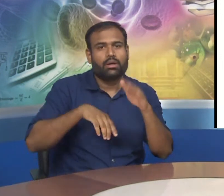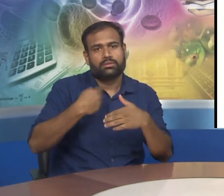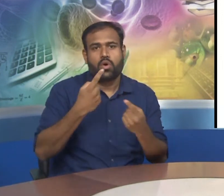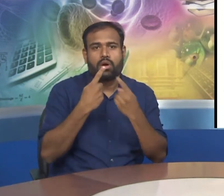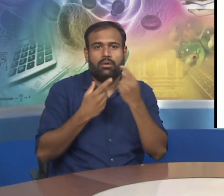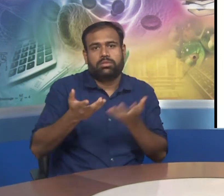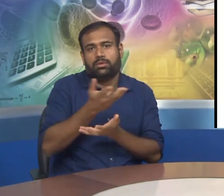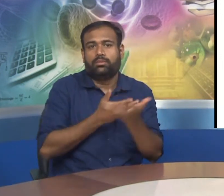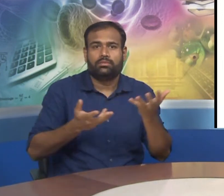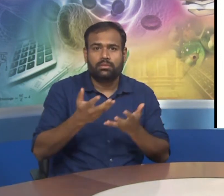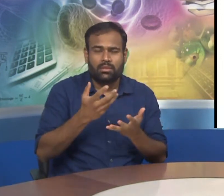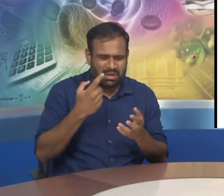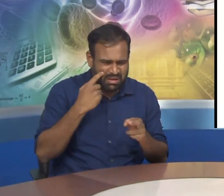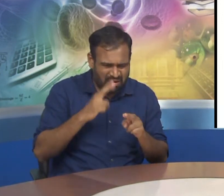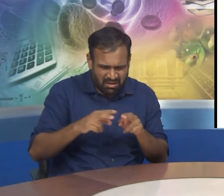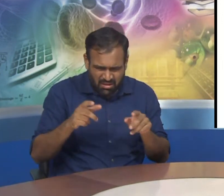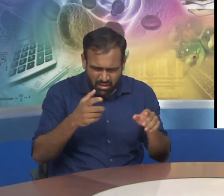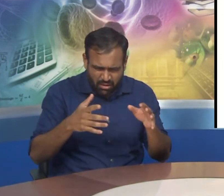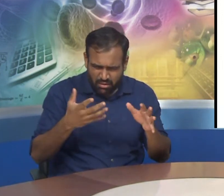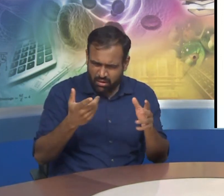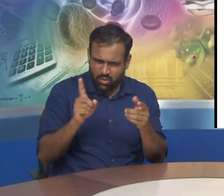be made against the decision of the High Court.